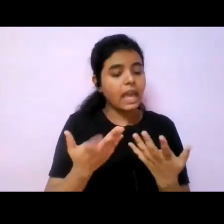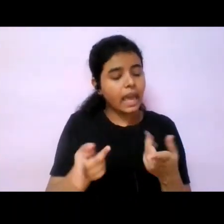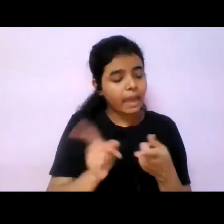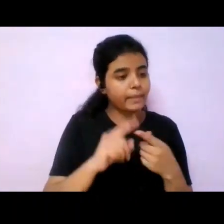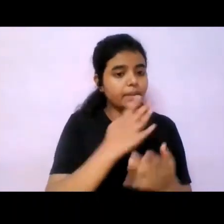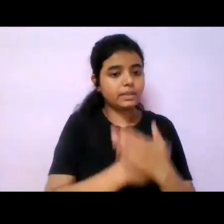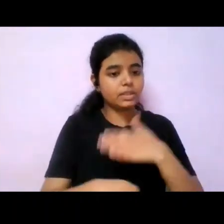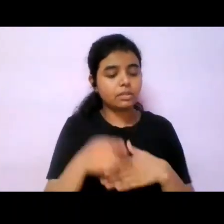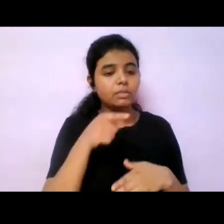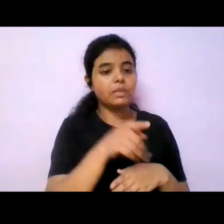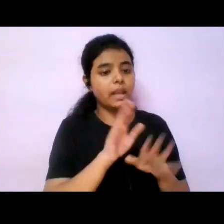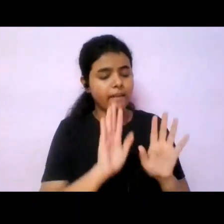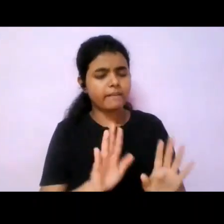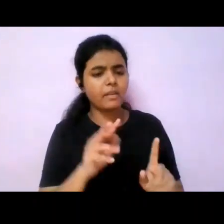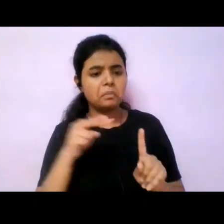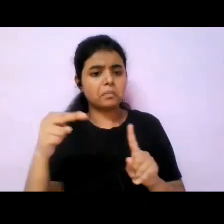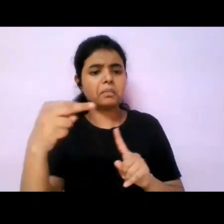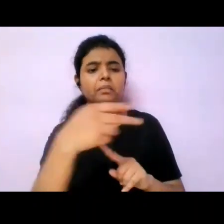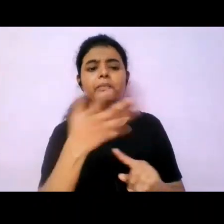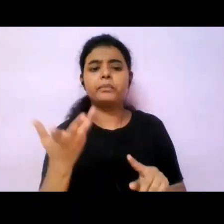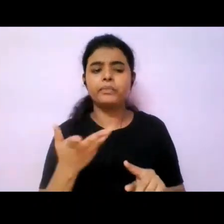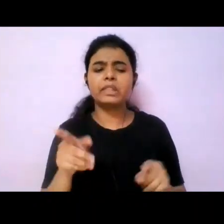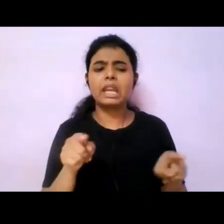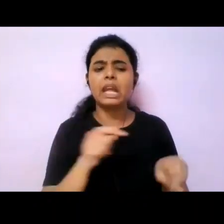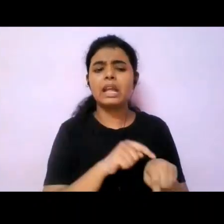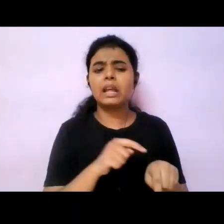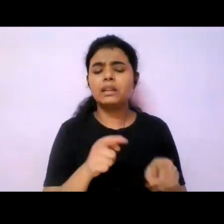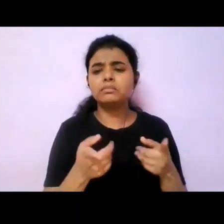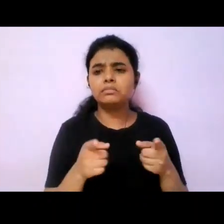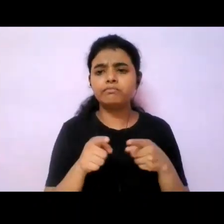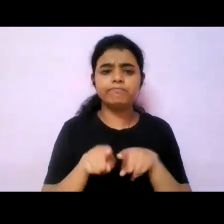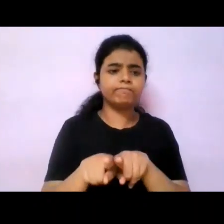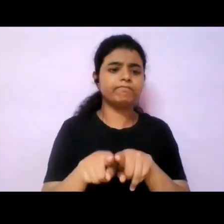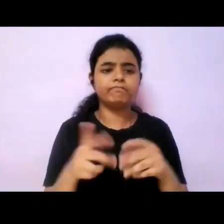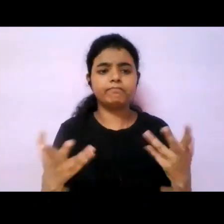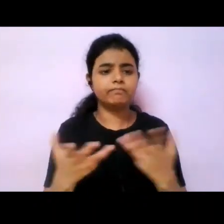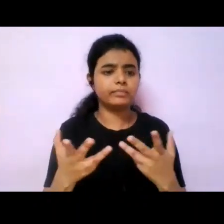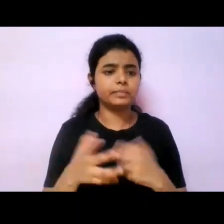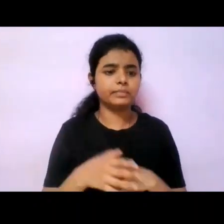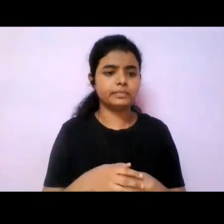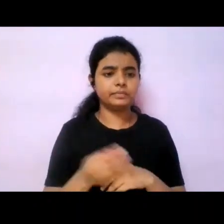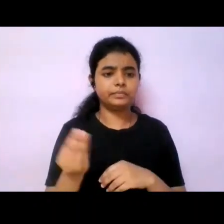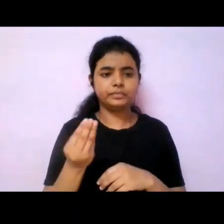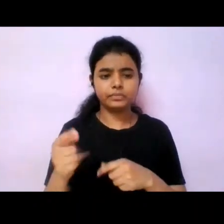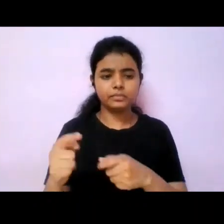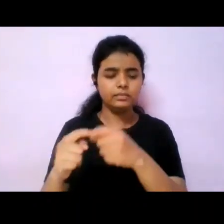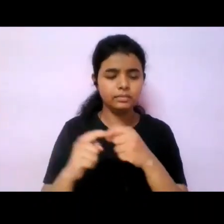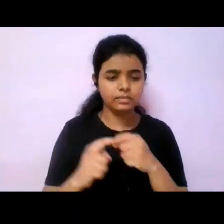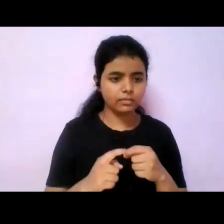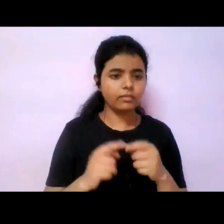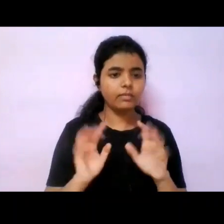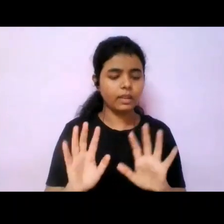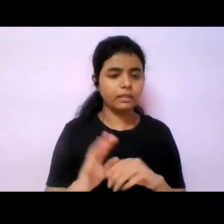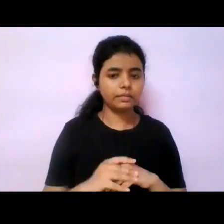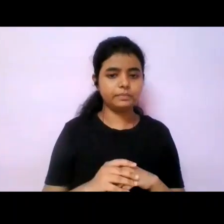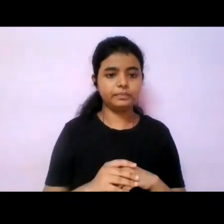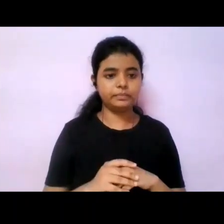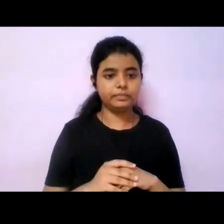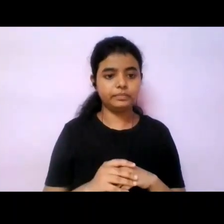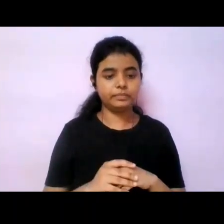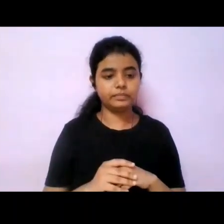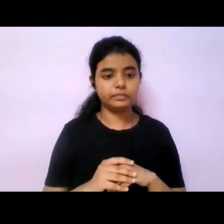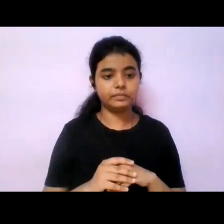At the same time, and I think there's something here about, maybe it goes back to that kind of question about Lacan, and maybe about, if you